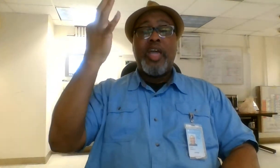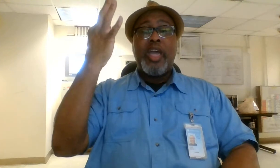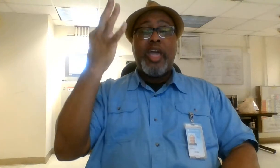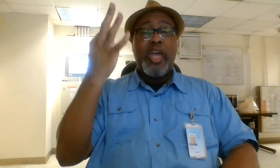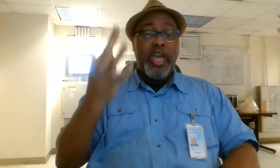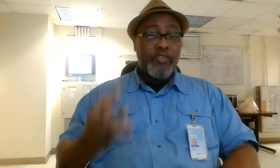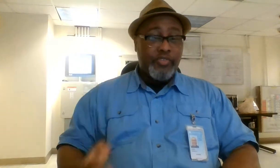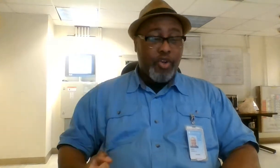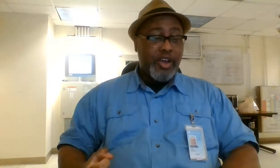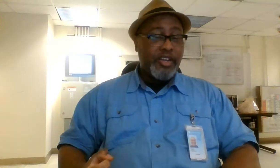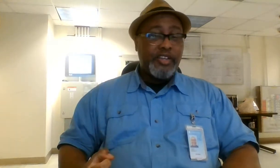Every Friday.